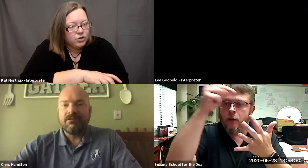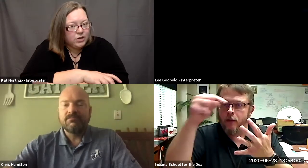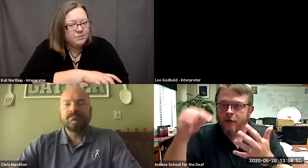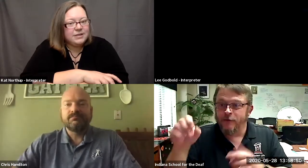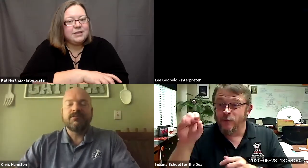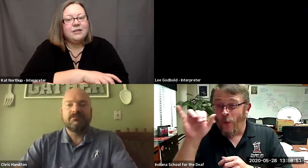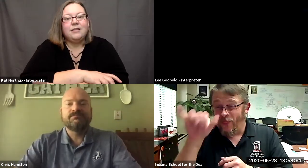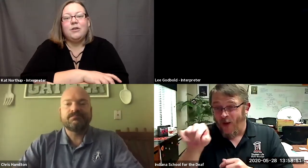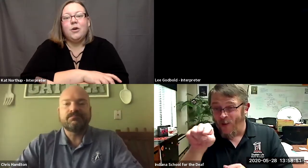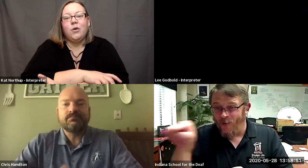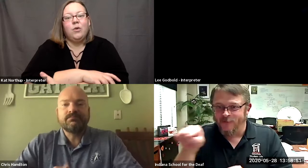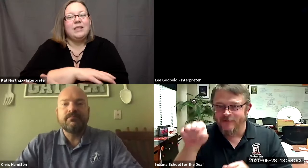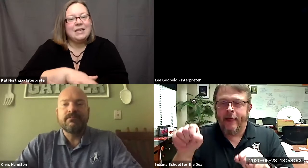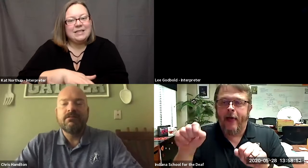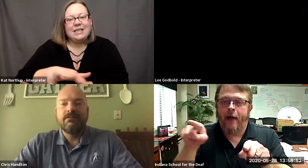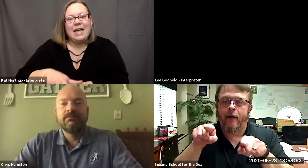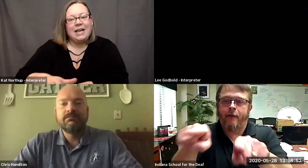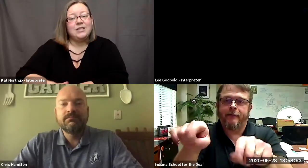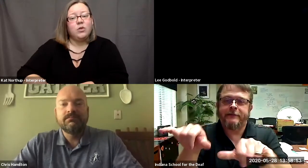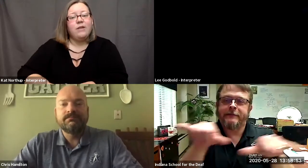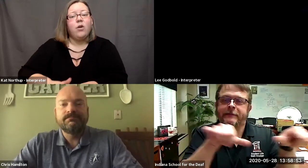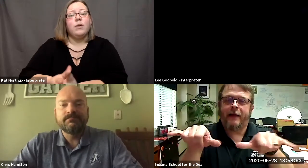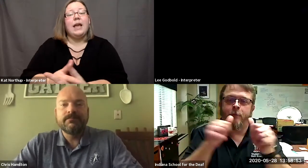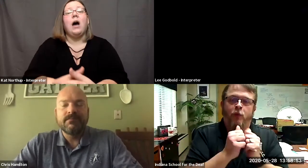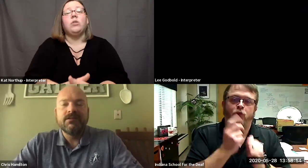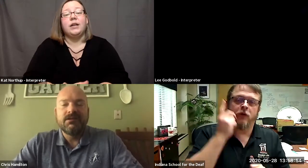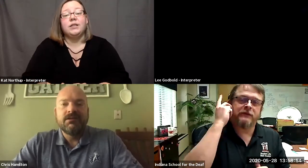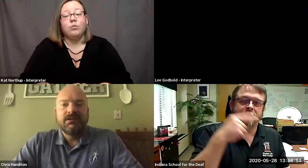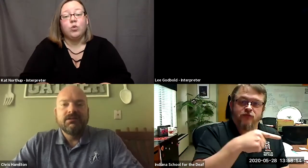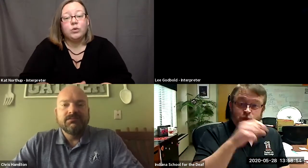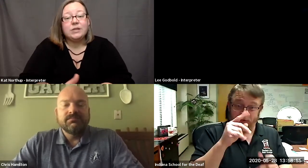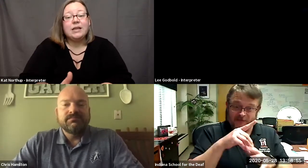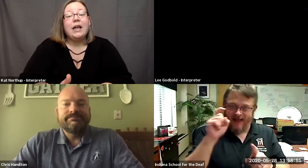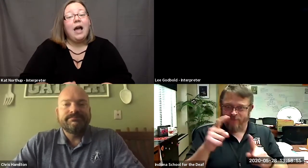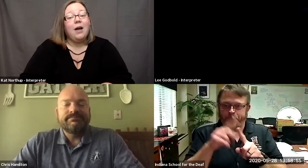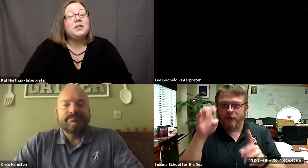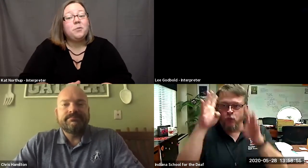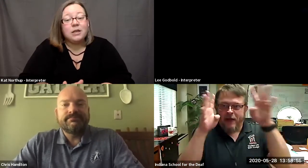trips, no this and that. And so they've already outlined some rules. I'm